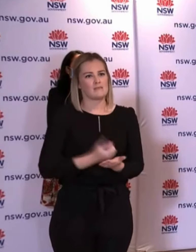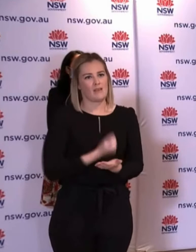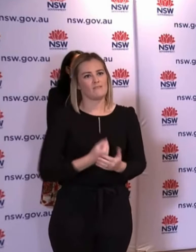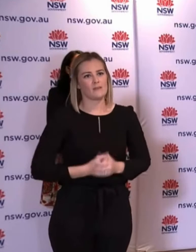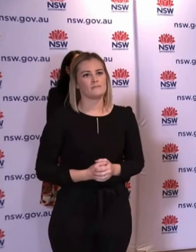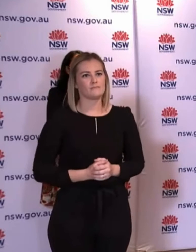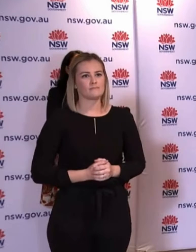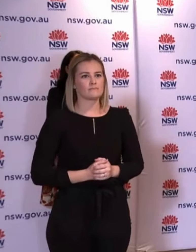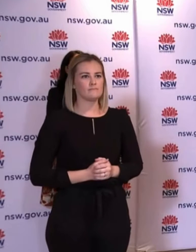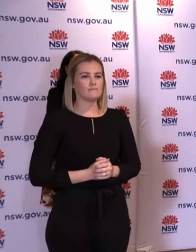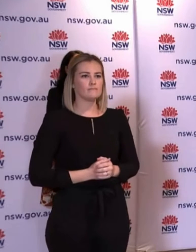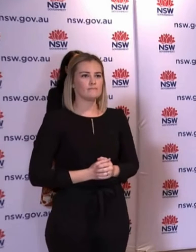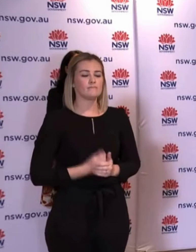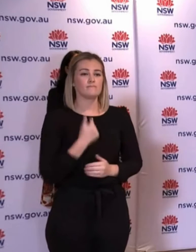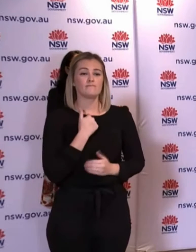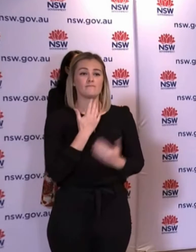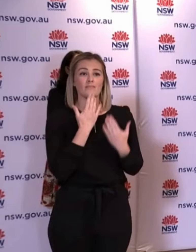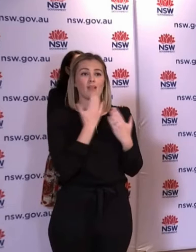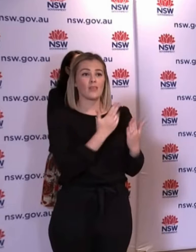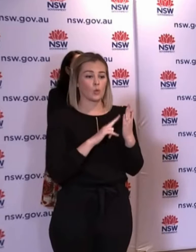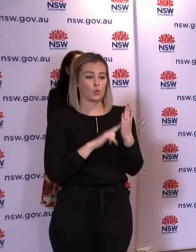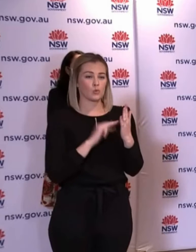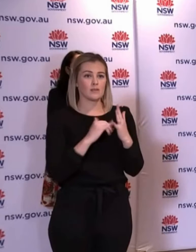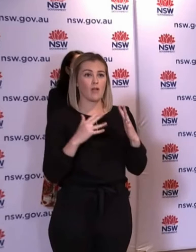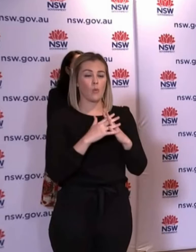I want to thank the New South Wales Health team,